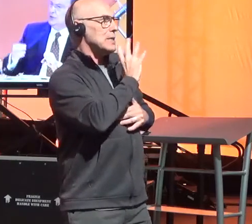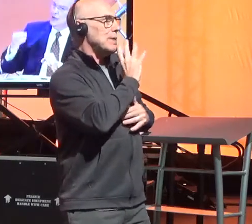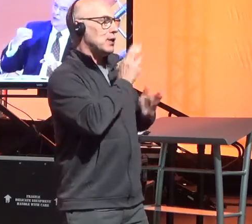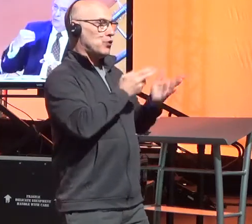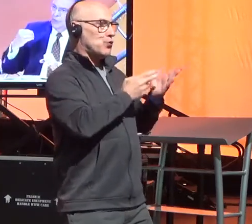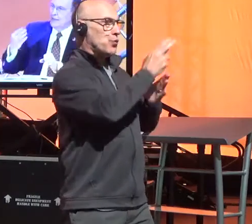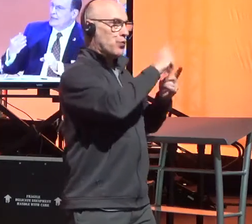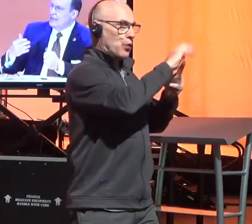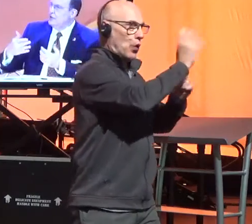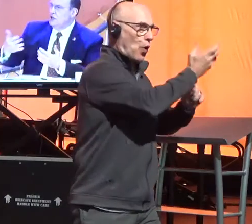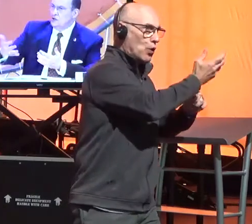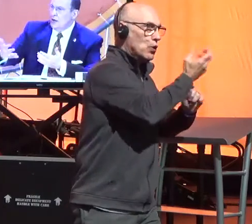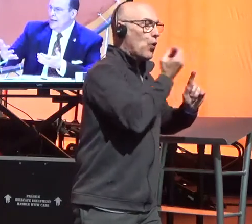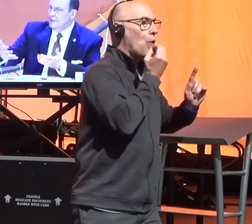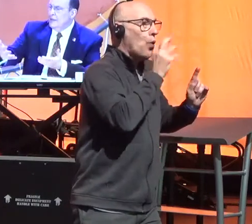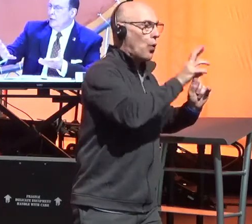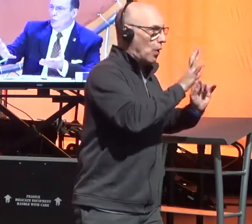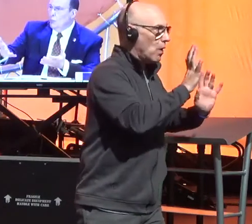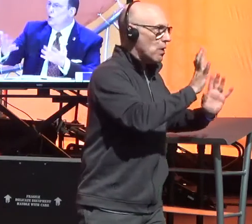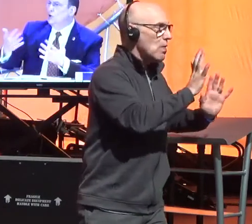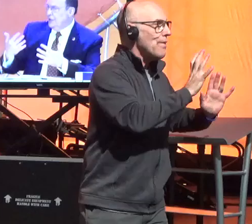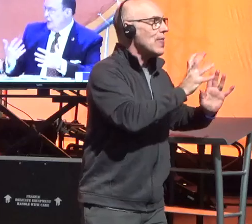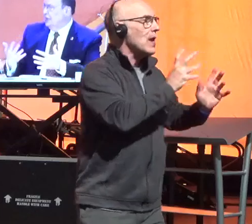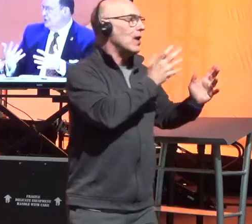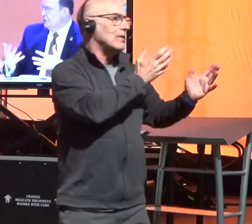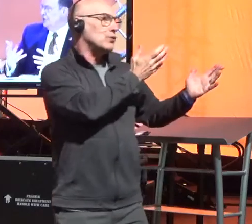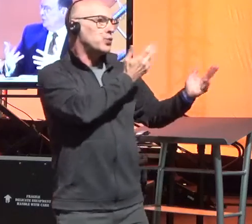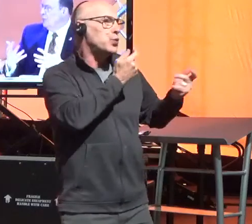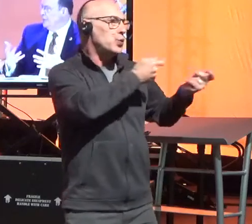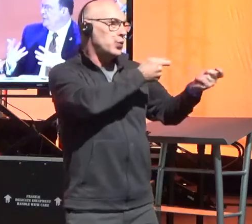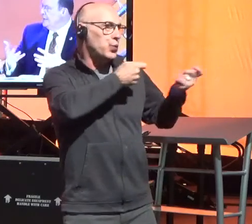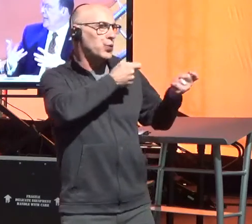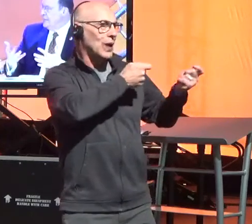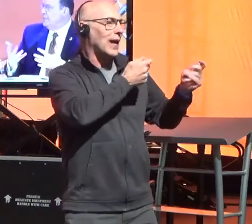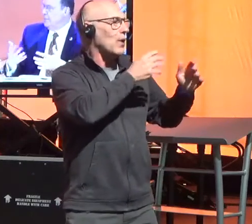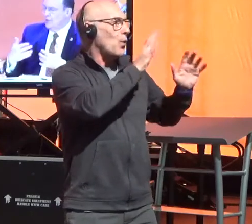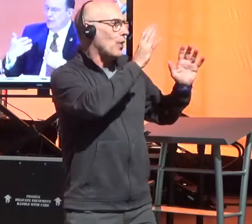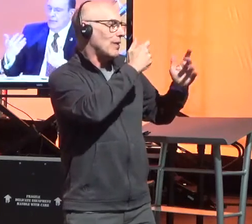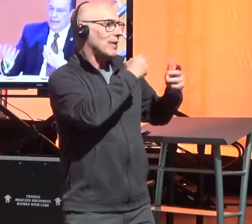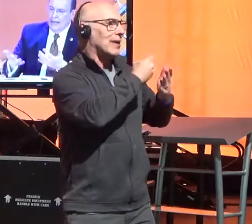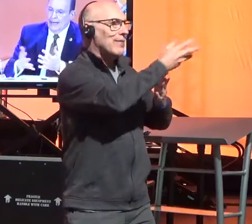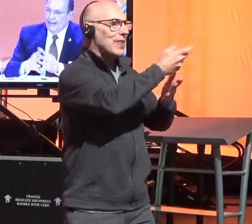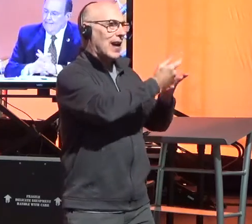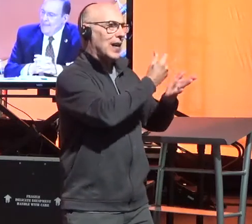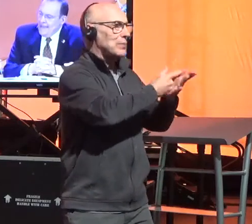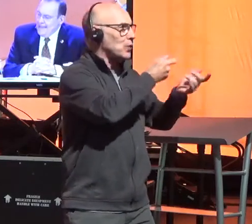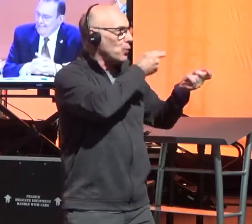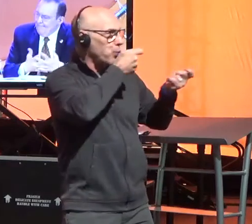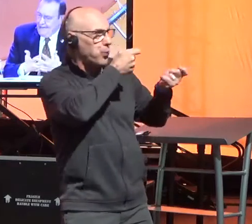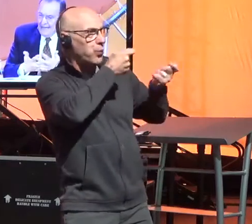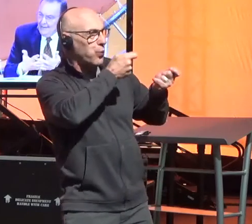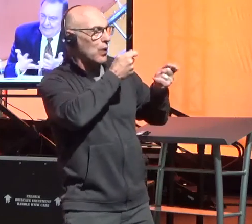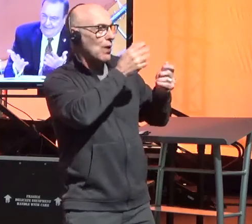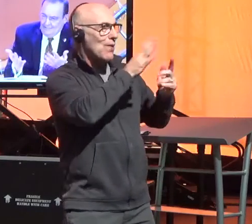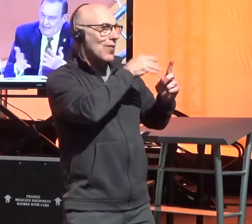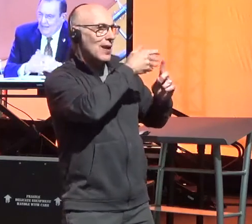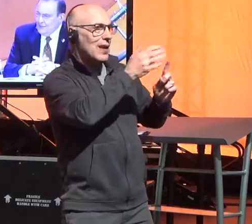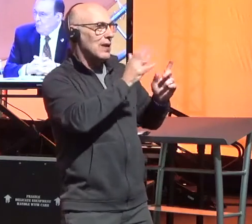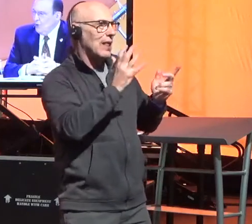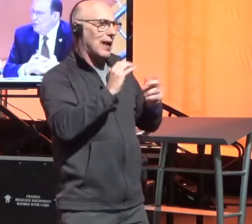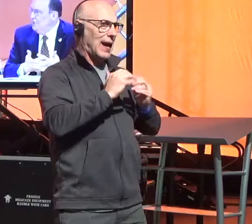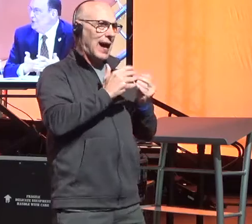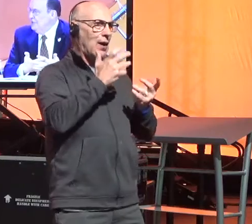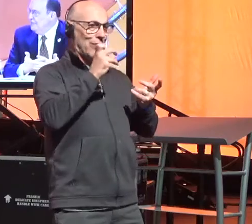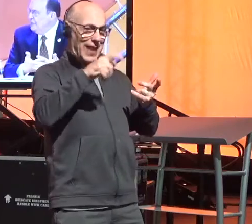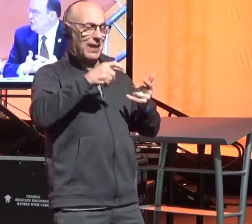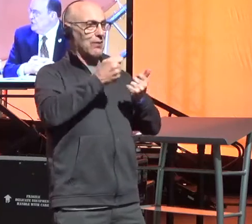culture? To what extent do you try and woo the culture with the gospel? And that it's